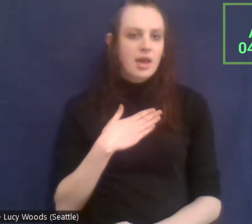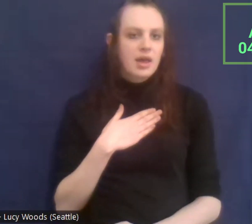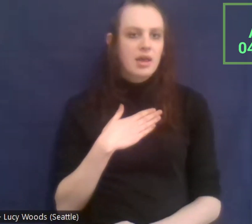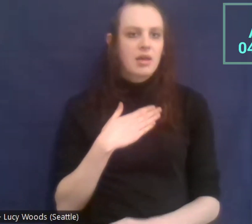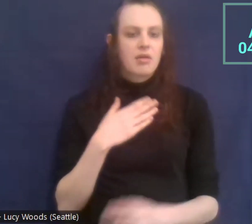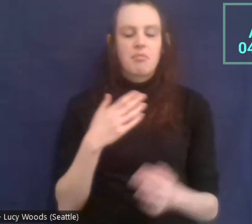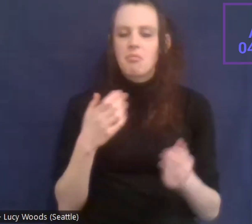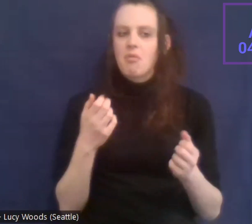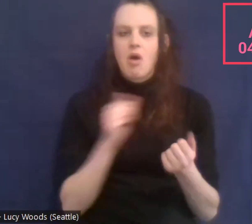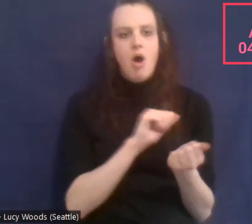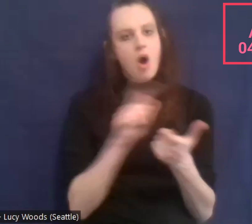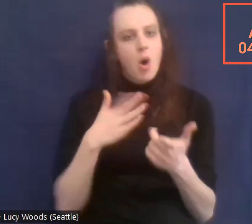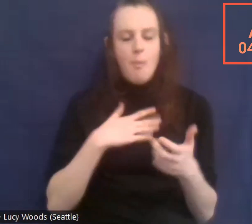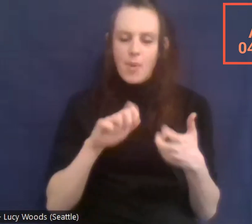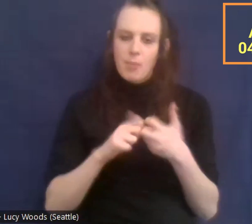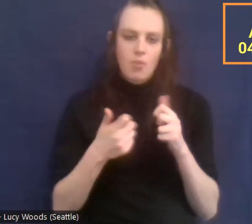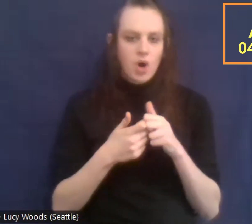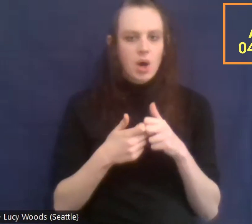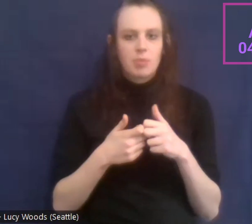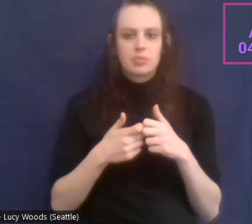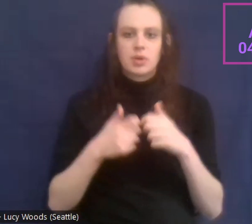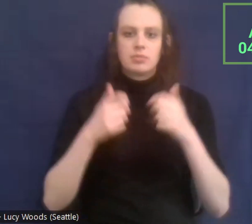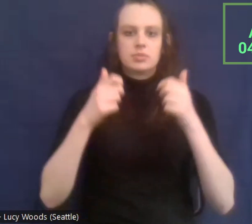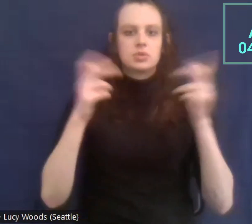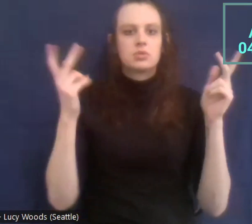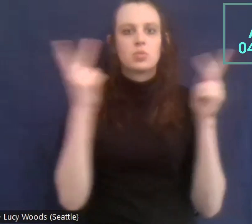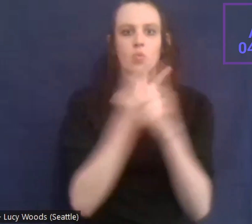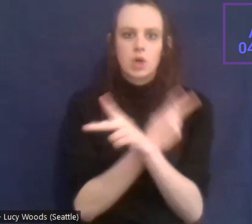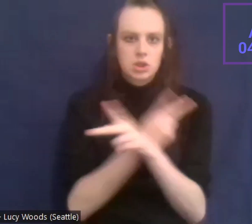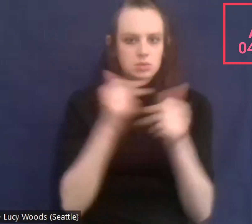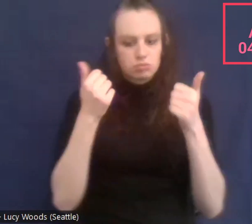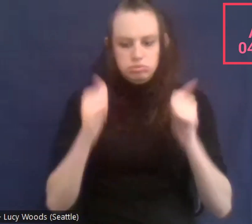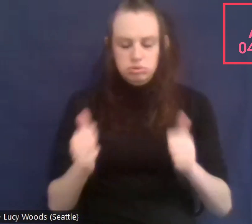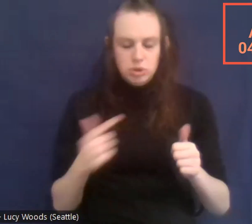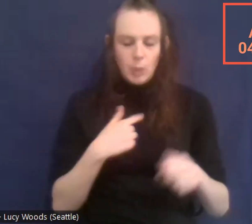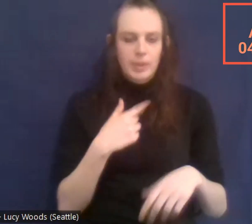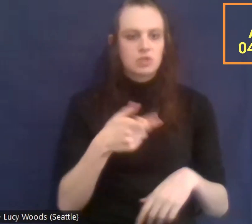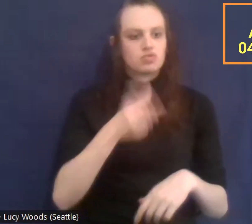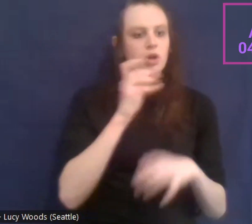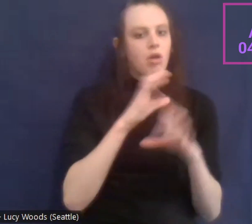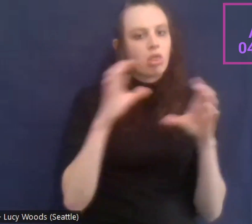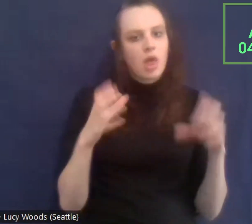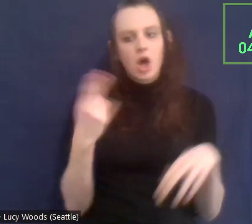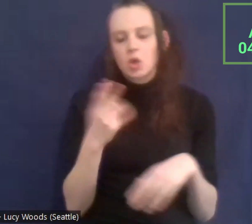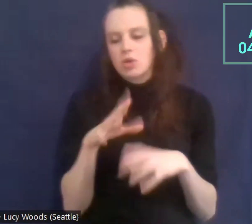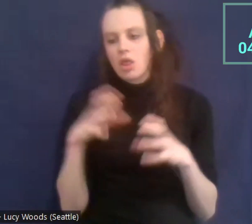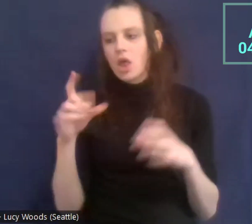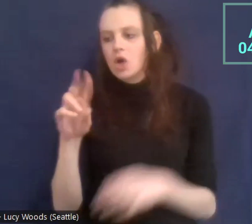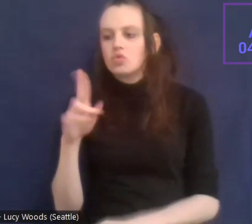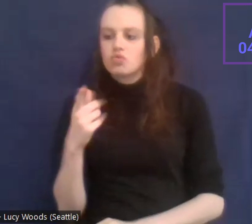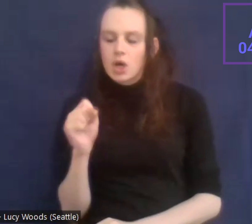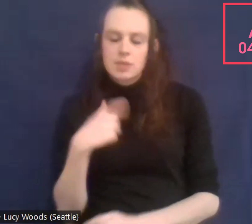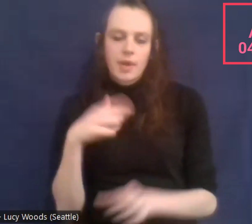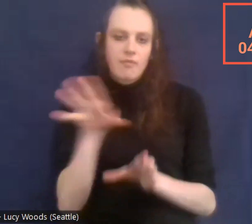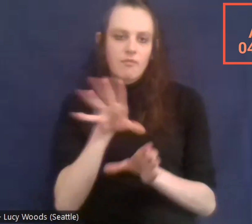I already started drinking a lot. I had already started using a lot of drugs. I got really involved in the rave scene,